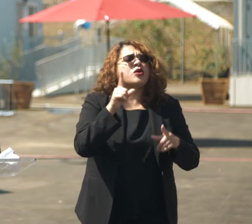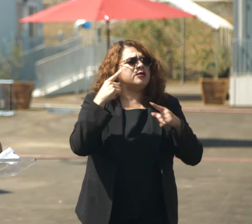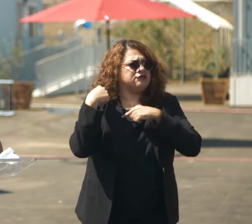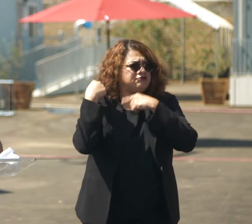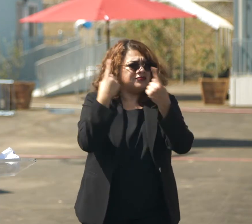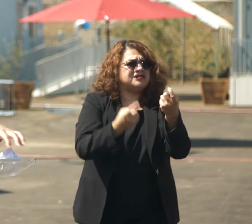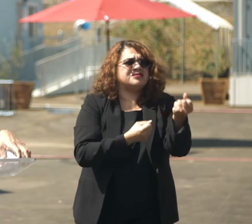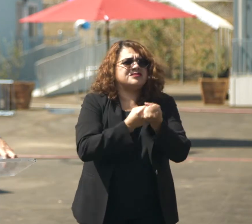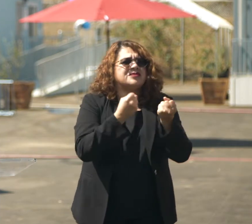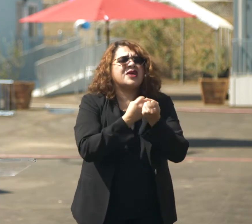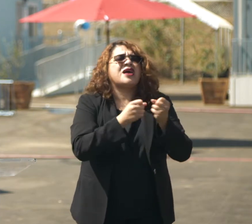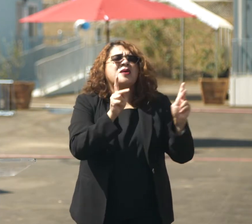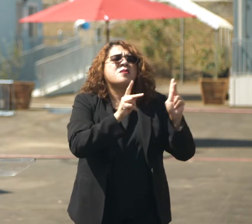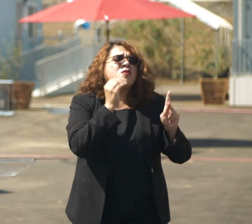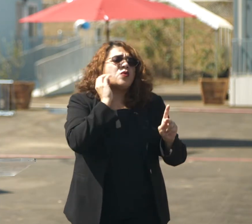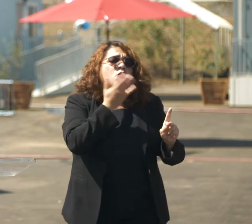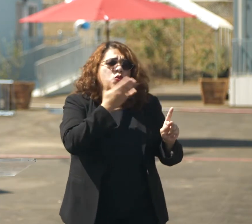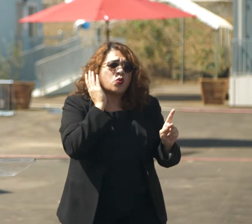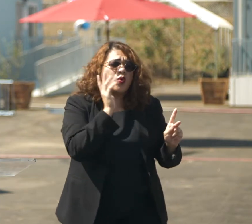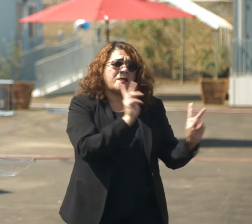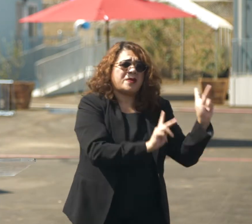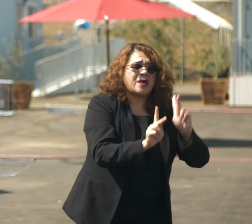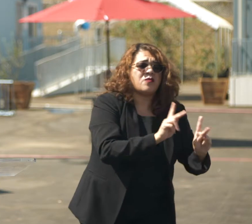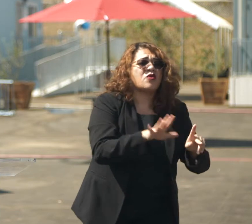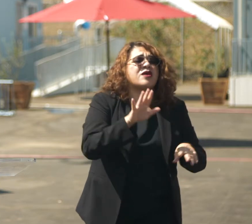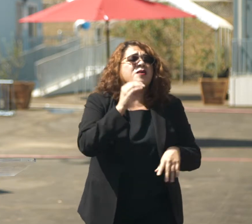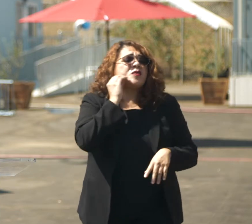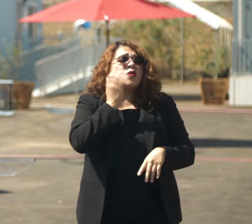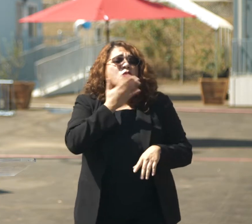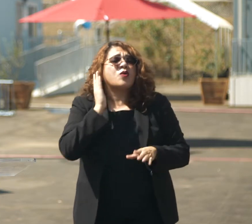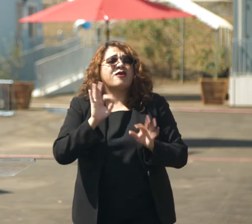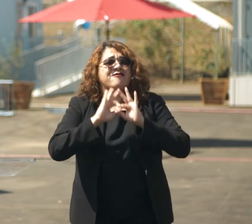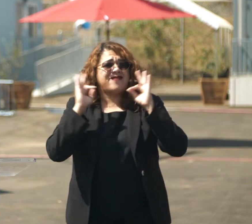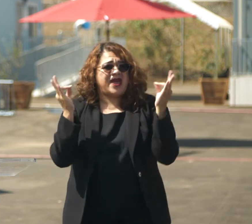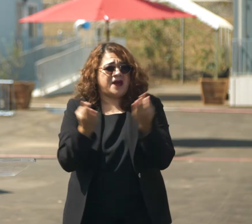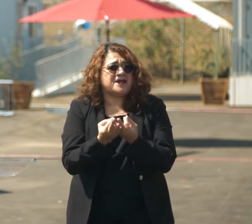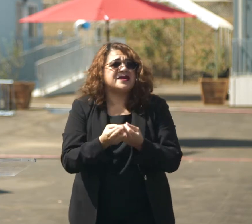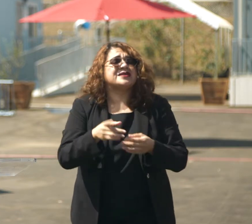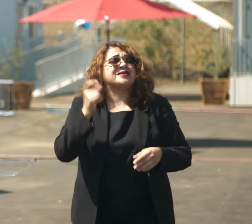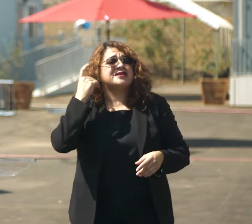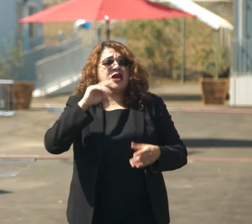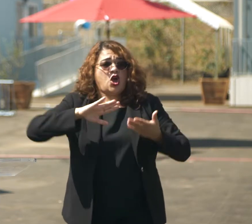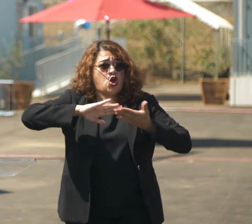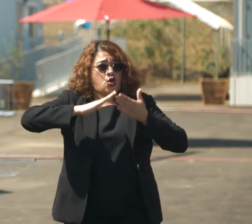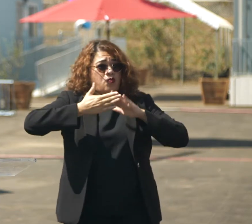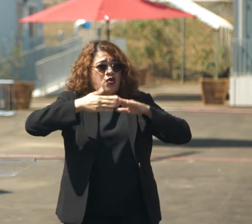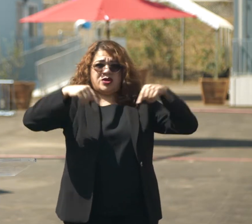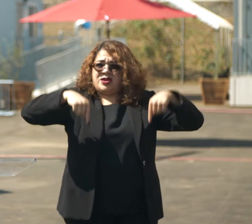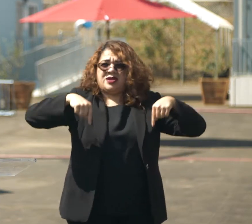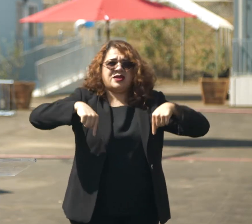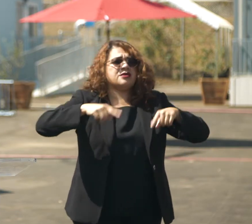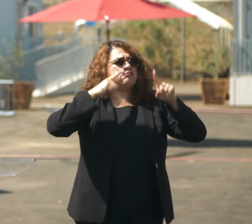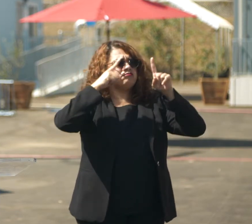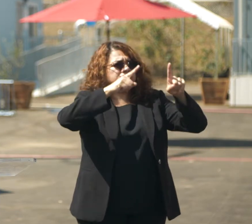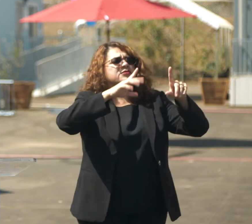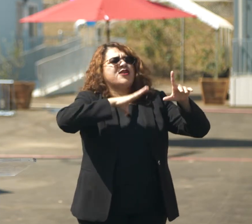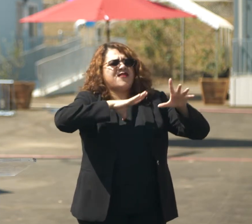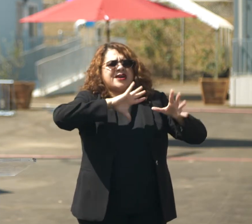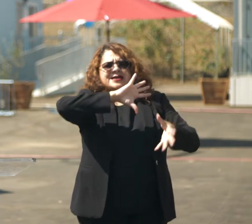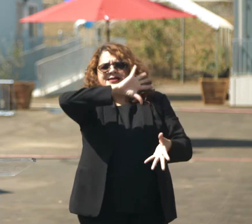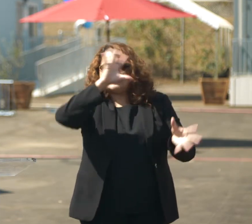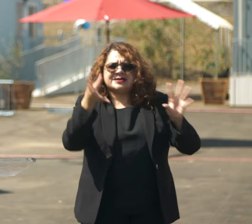and families to achieve self-sufficiency. This new community builds on these efforts. In addition to housing